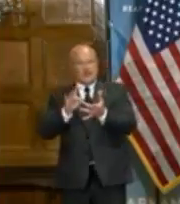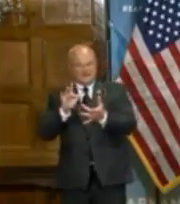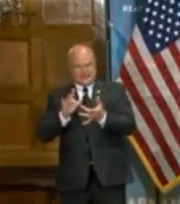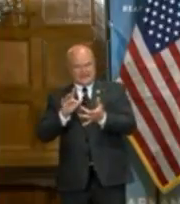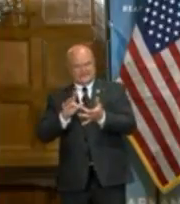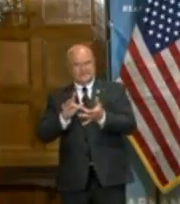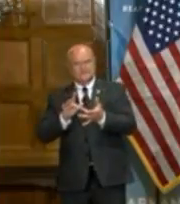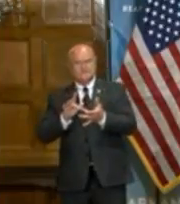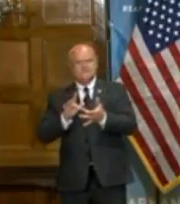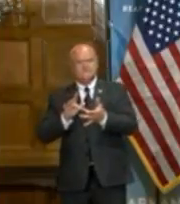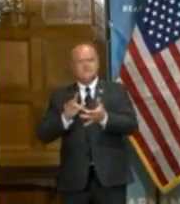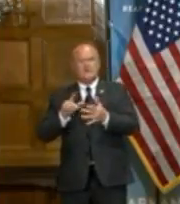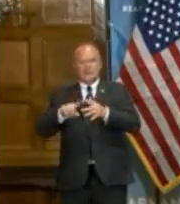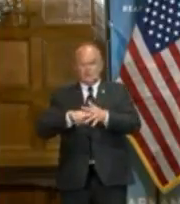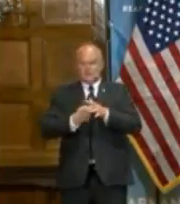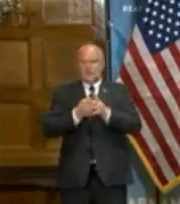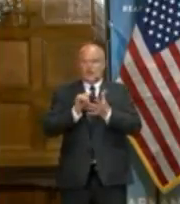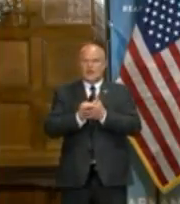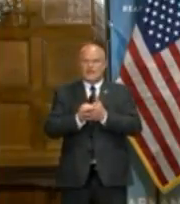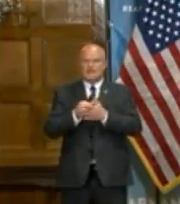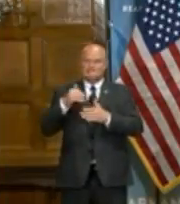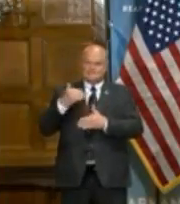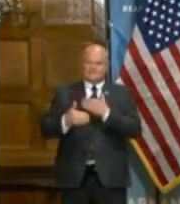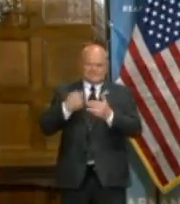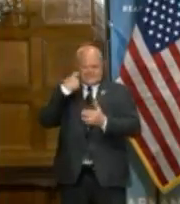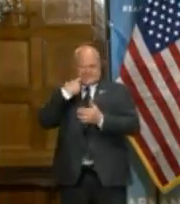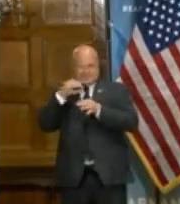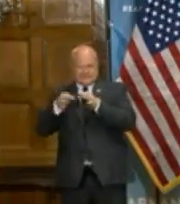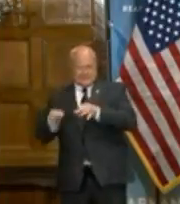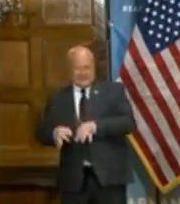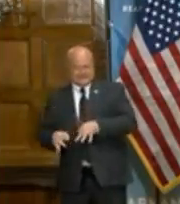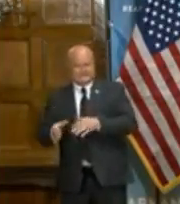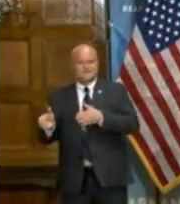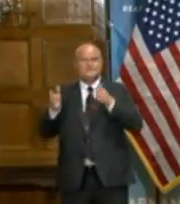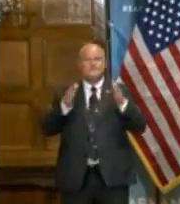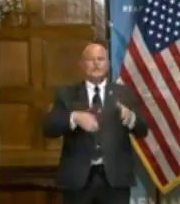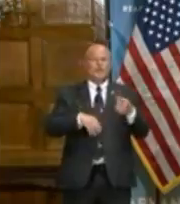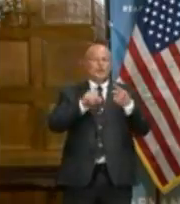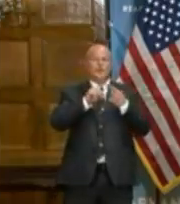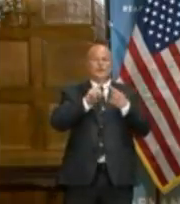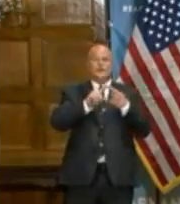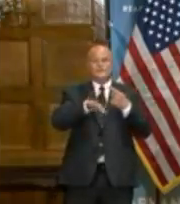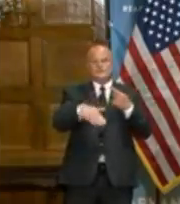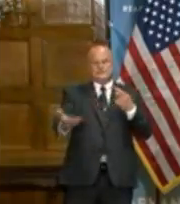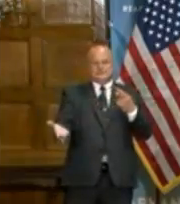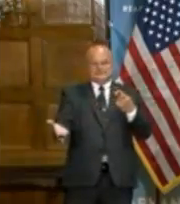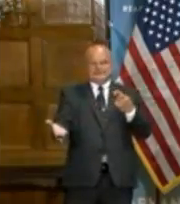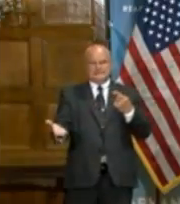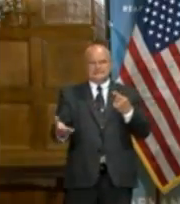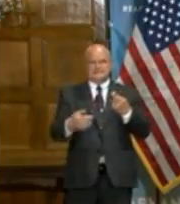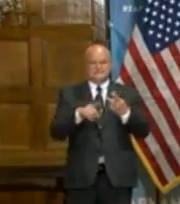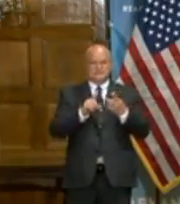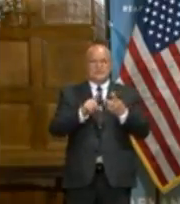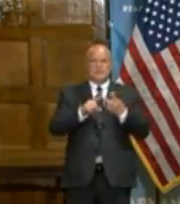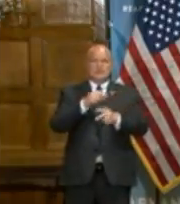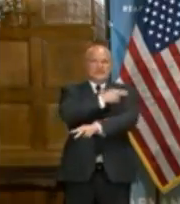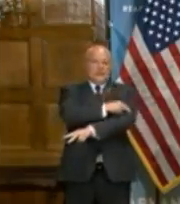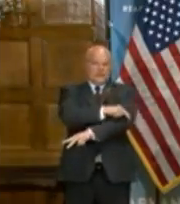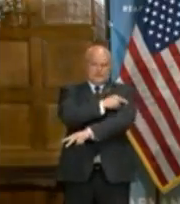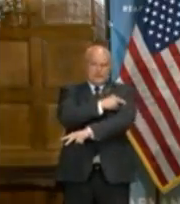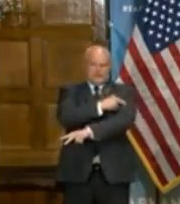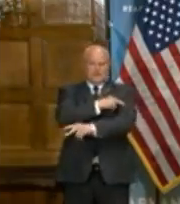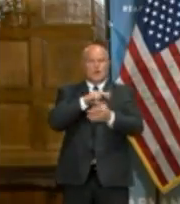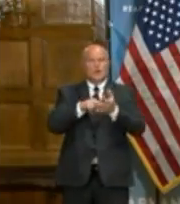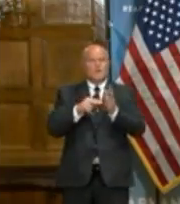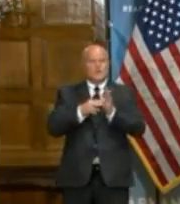contact, and we started that sequence that I just outlined. 1 of them was deceased. 1 was